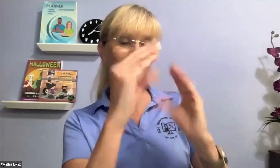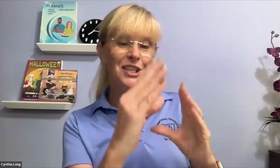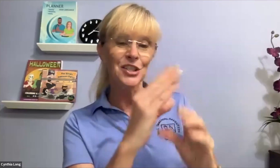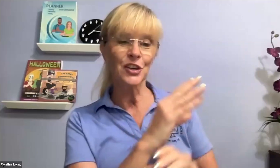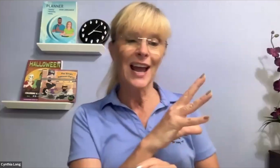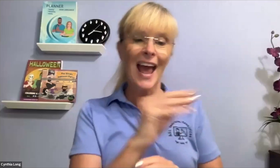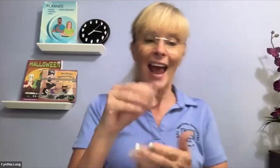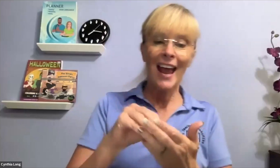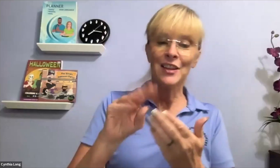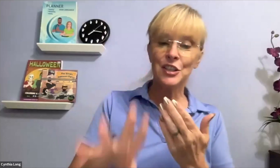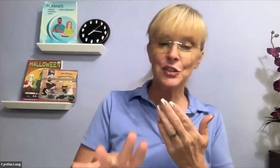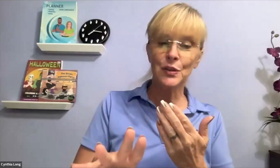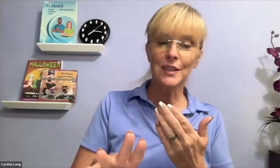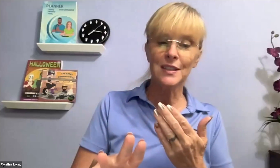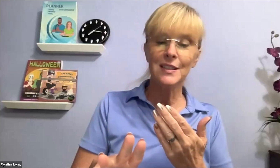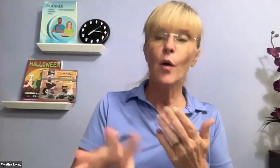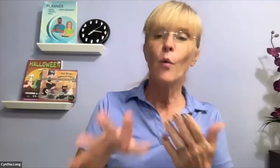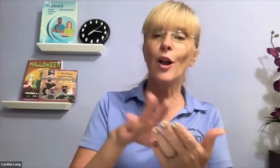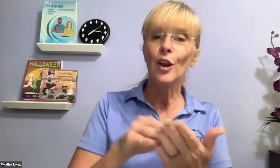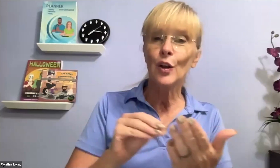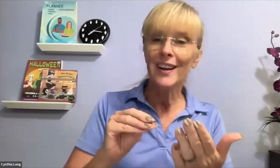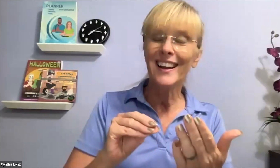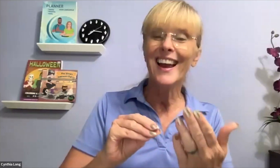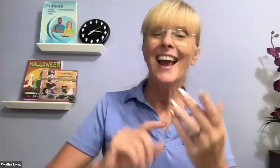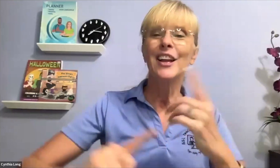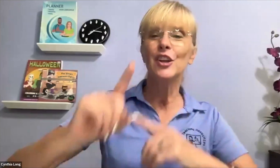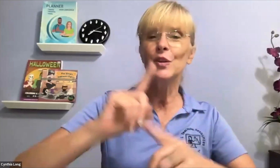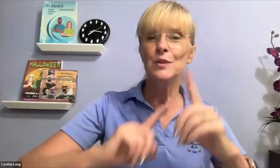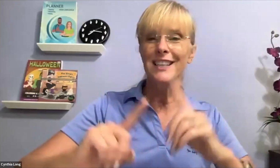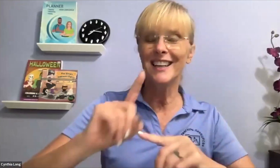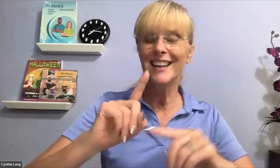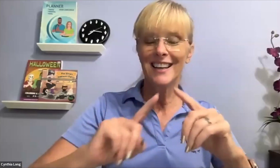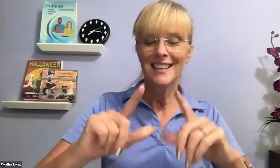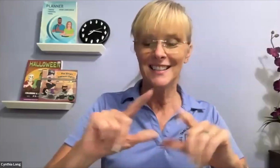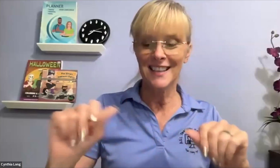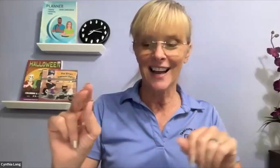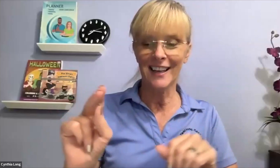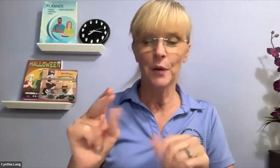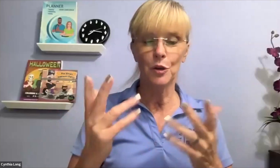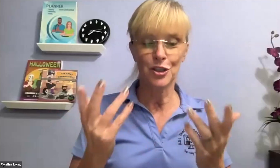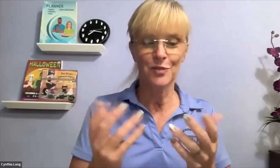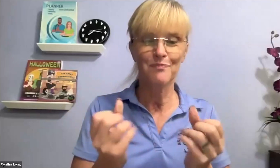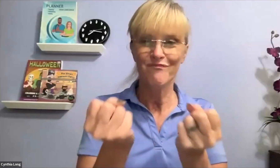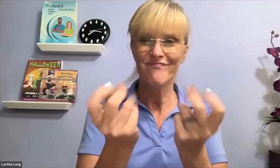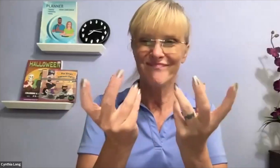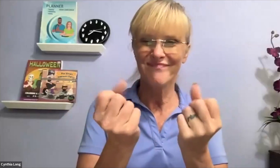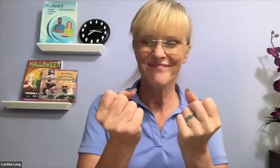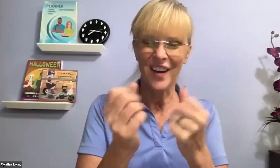the teacher and the students while learning and using sign language.